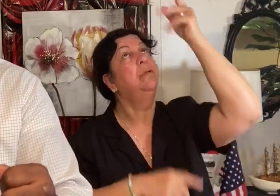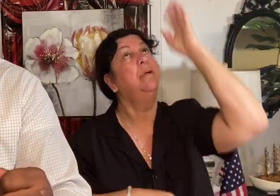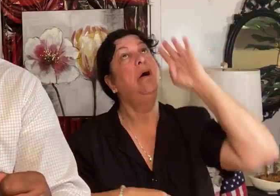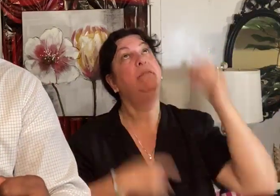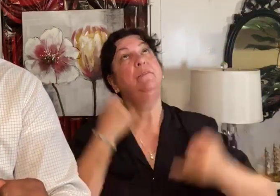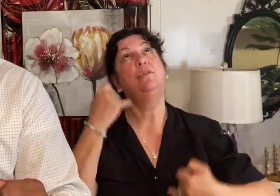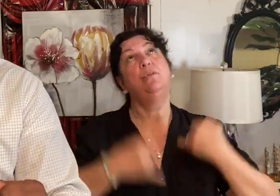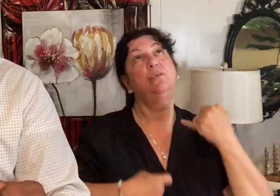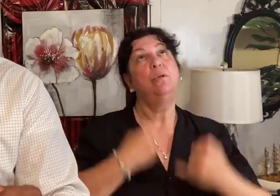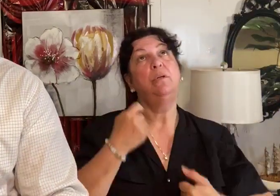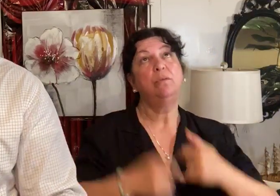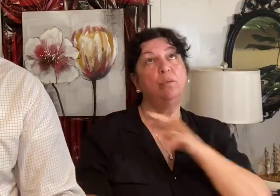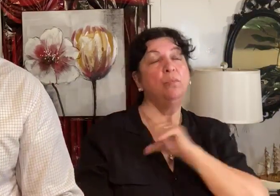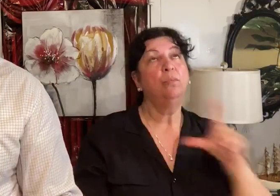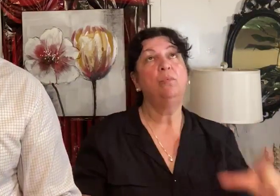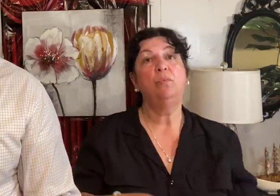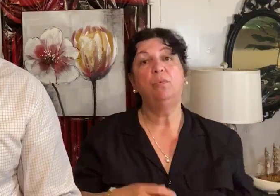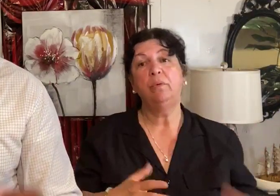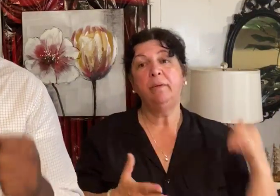Lord. Amen.